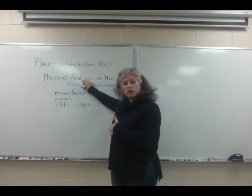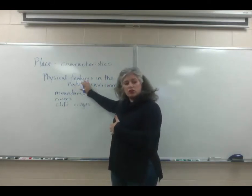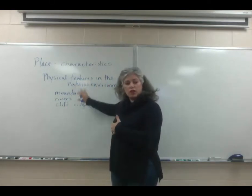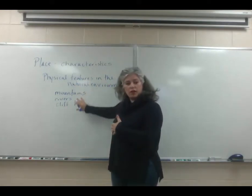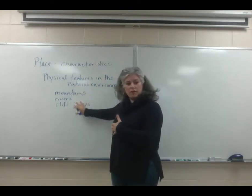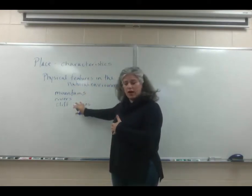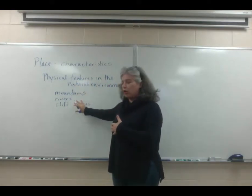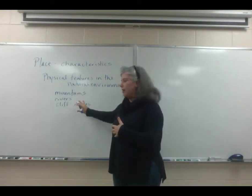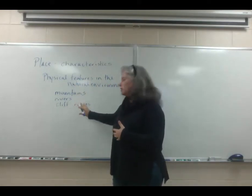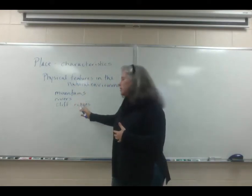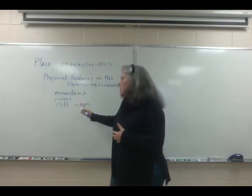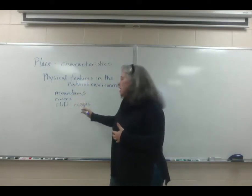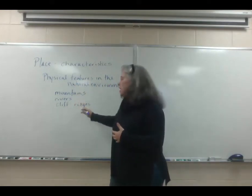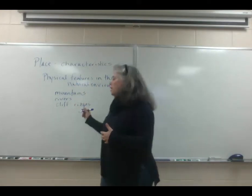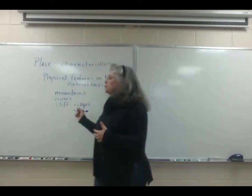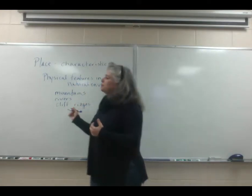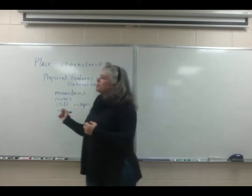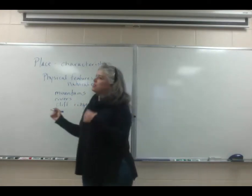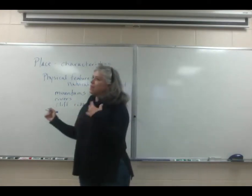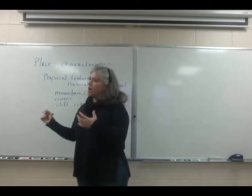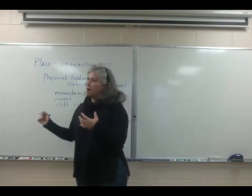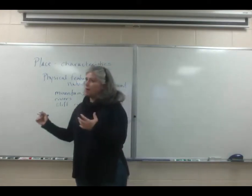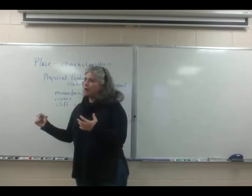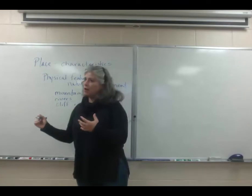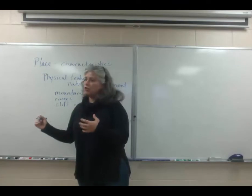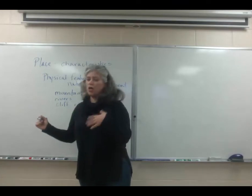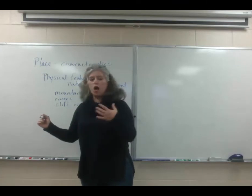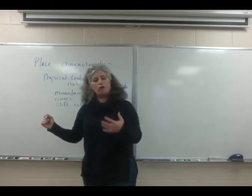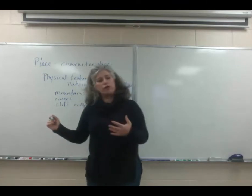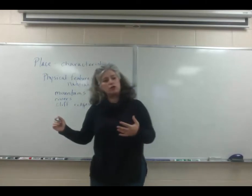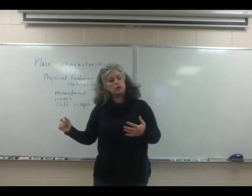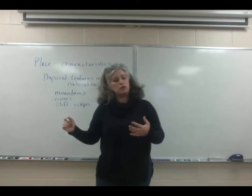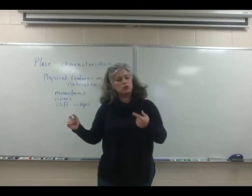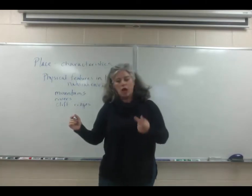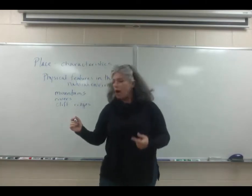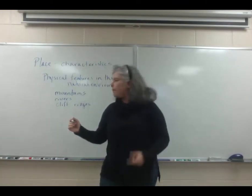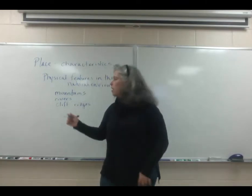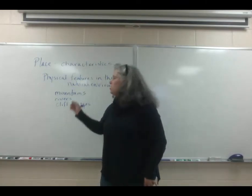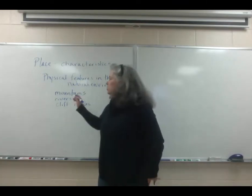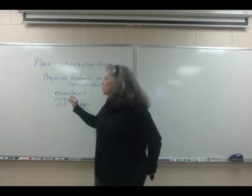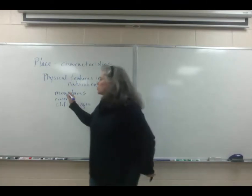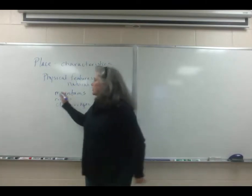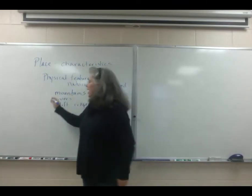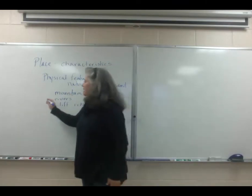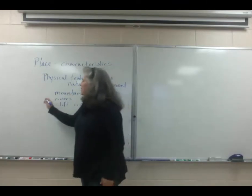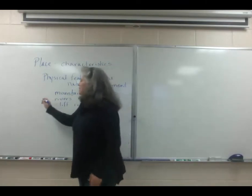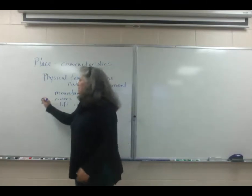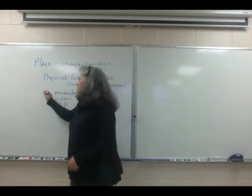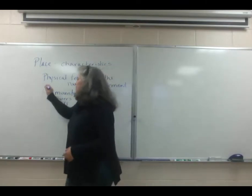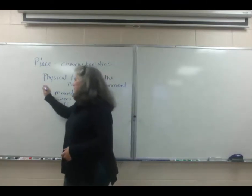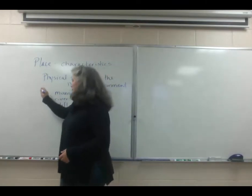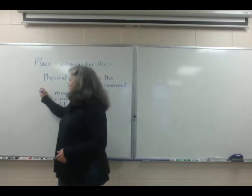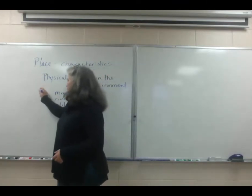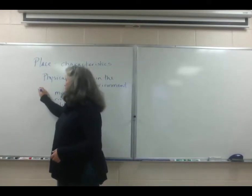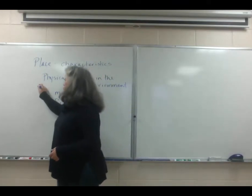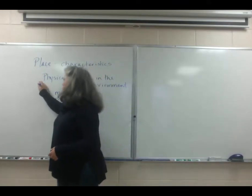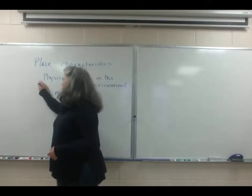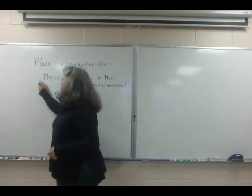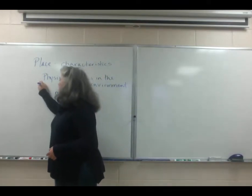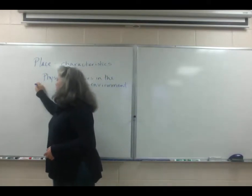on the environment, some geographers, some social scientists say that these